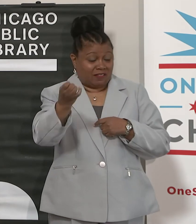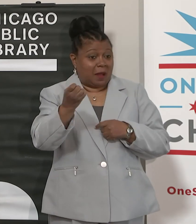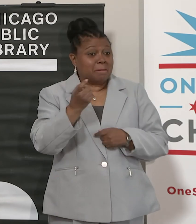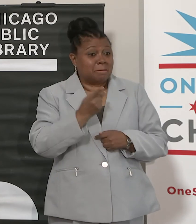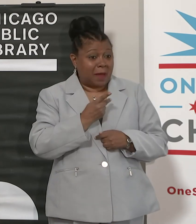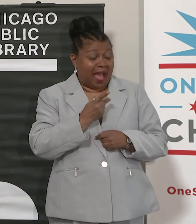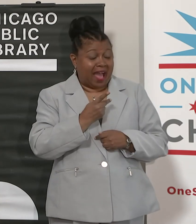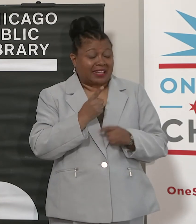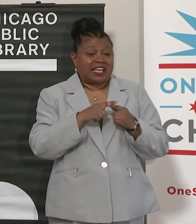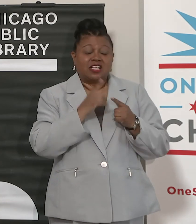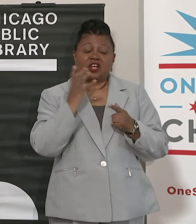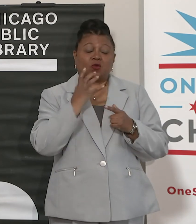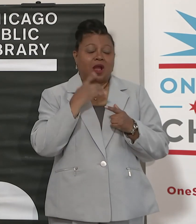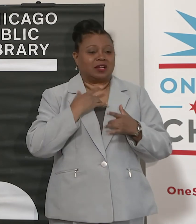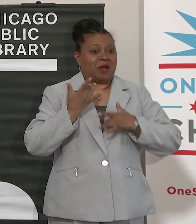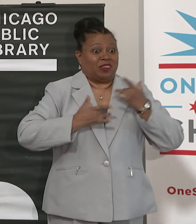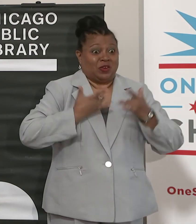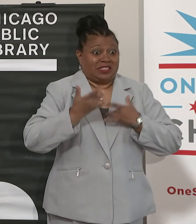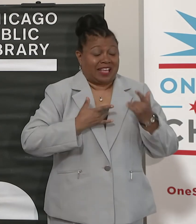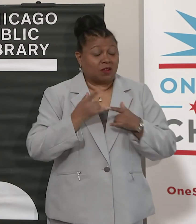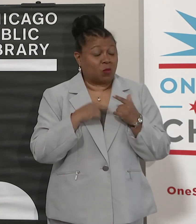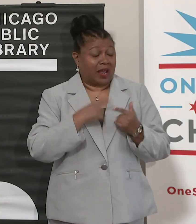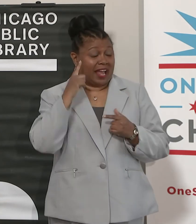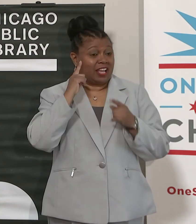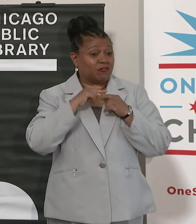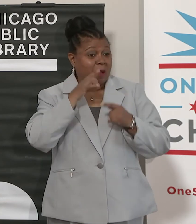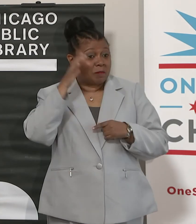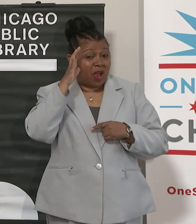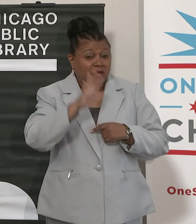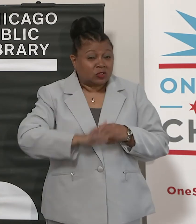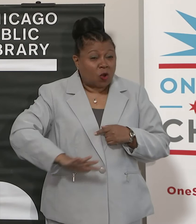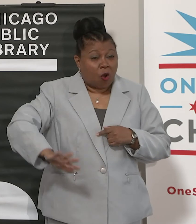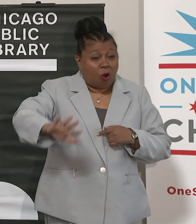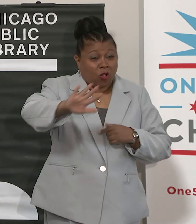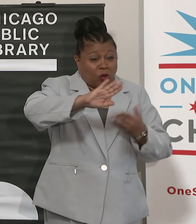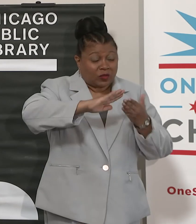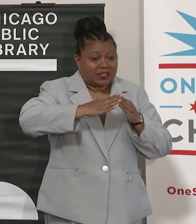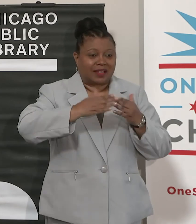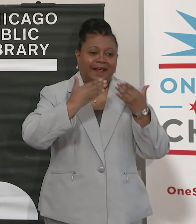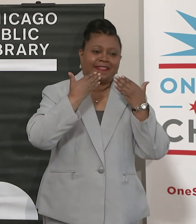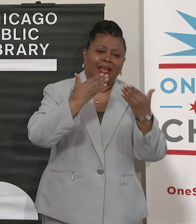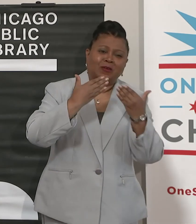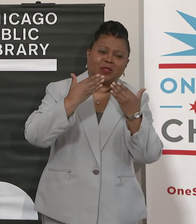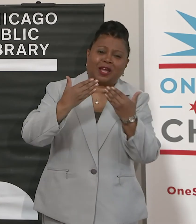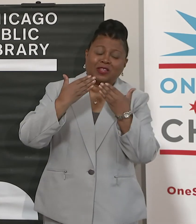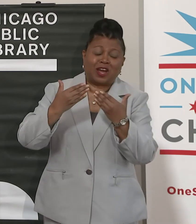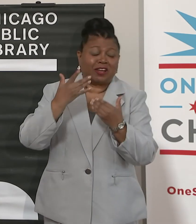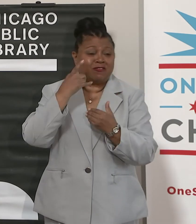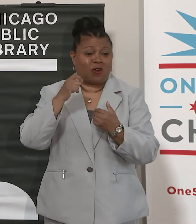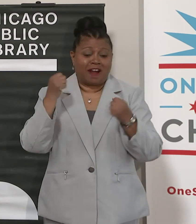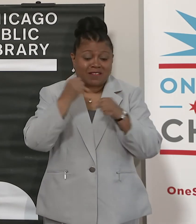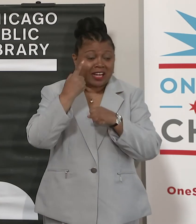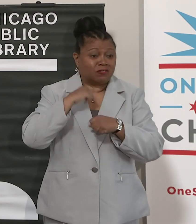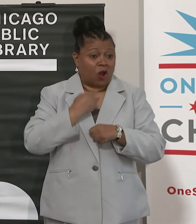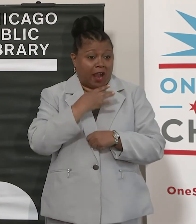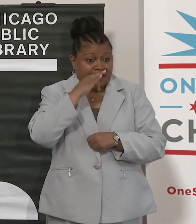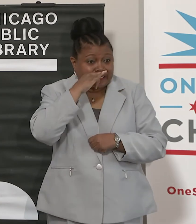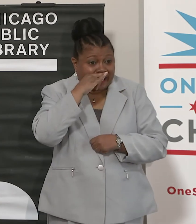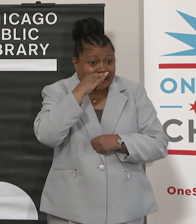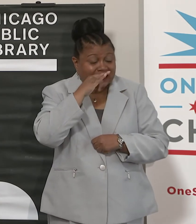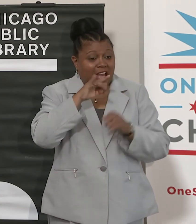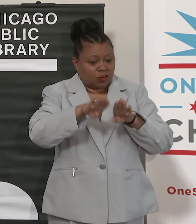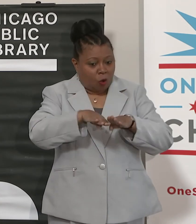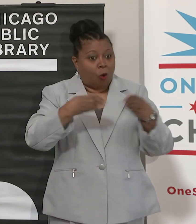back is incredible enthusiasm. What I hear from parents across the city is thank you for fighting for our kids